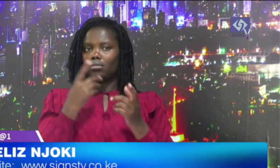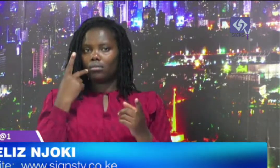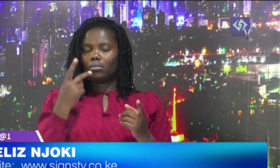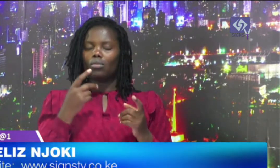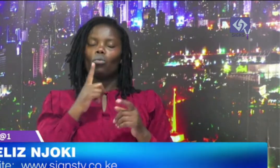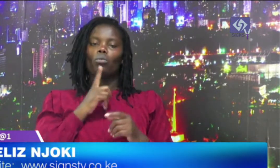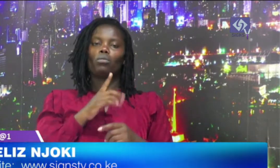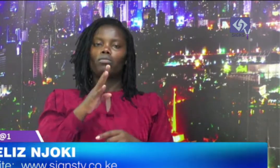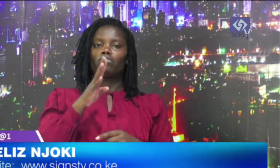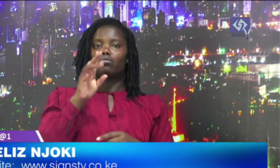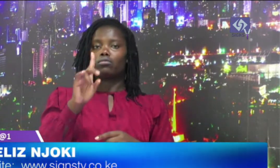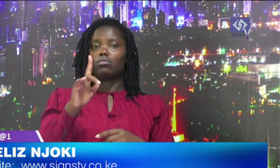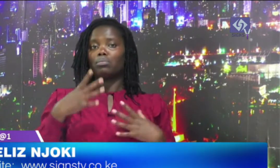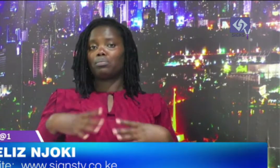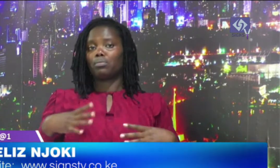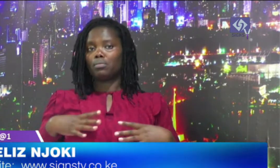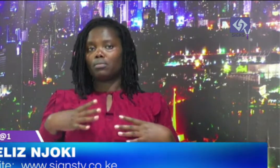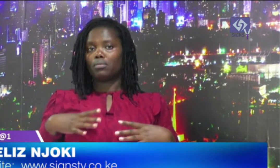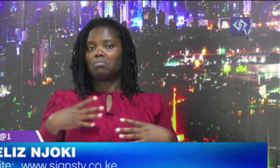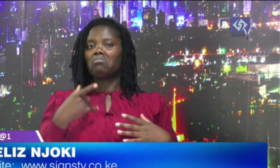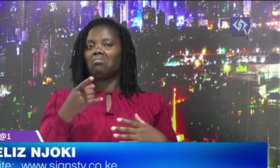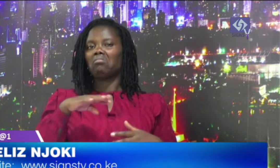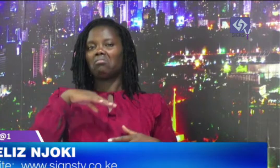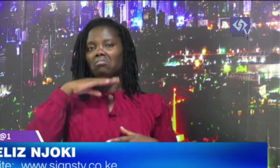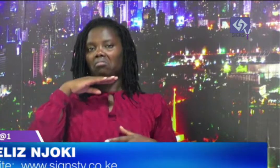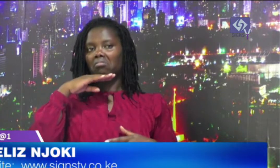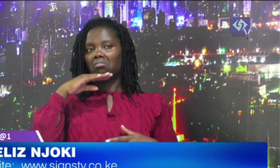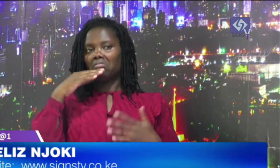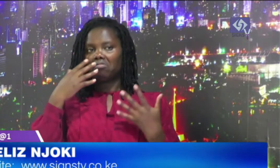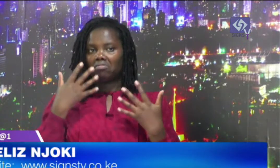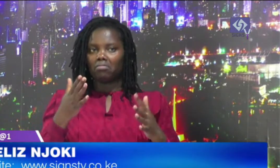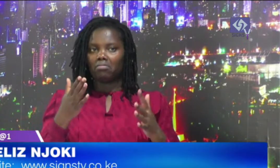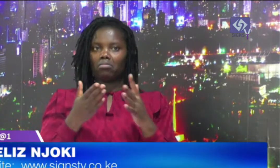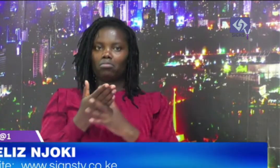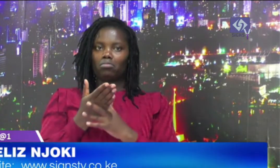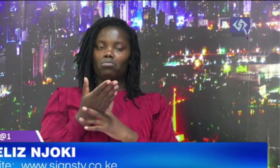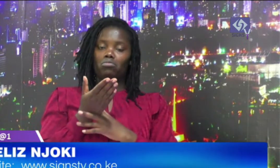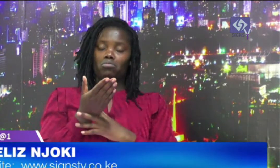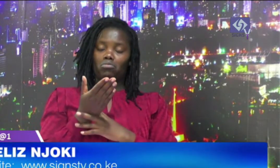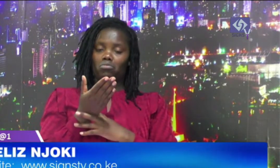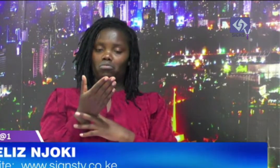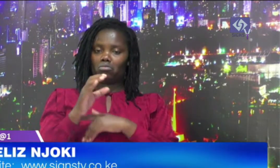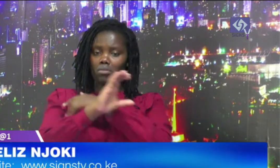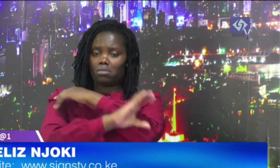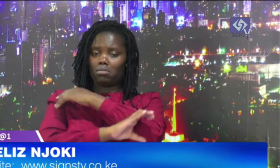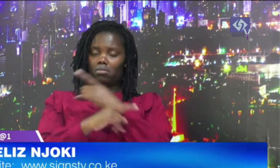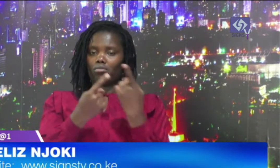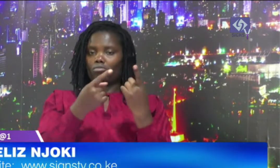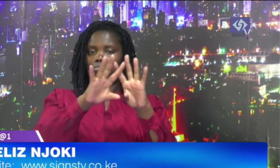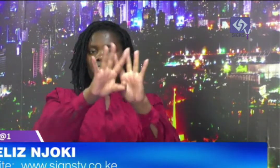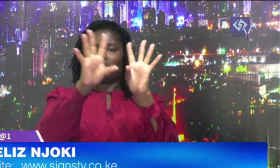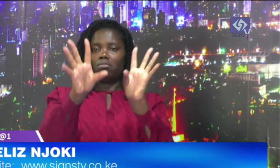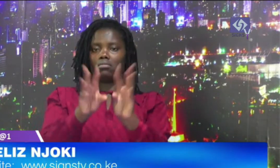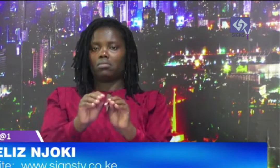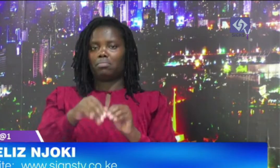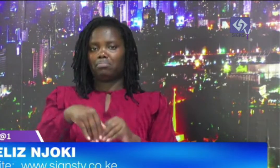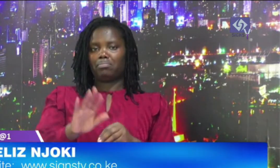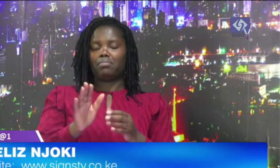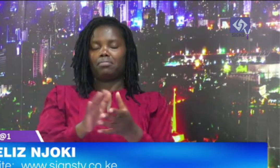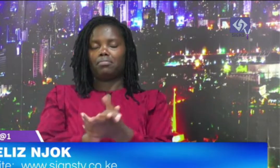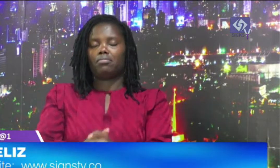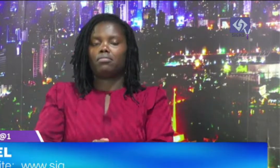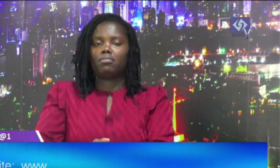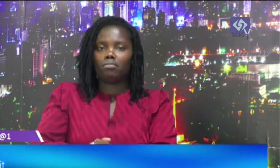hit counties. Latest data shows that 142 people have so far lost their